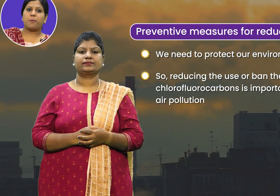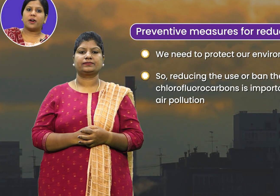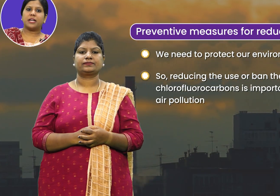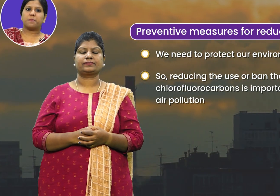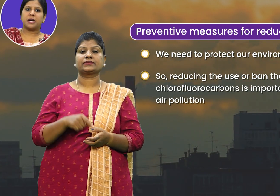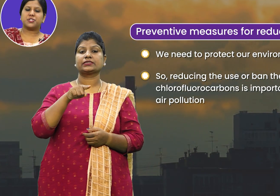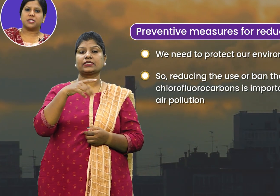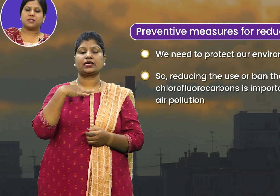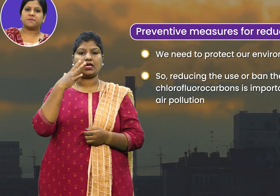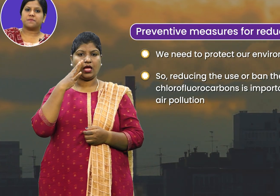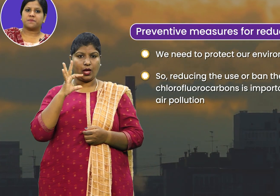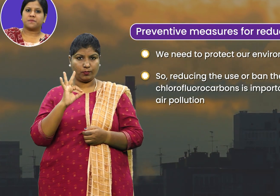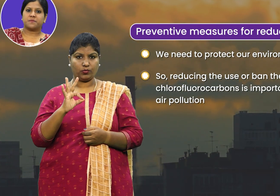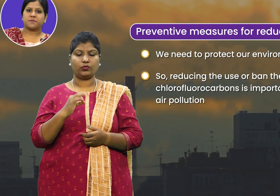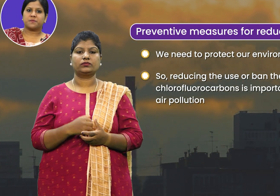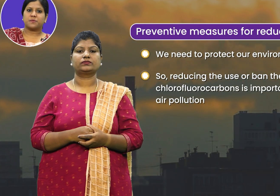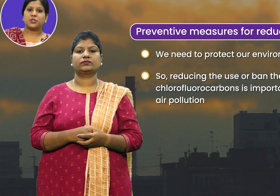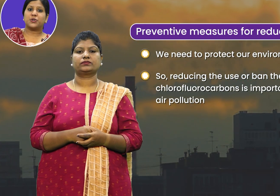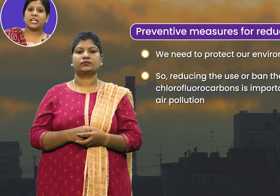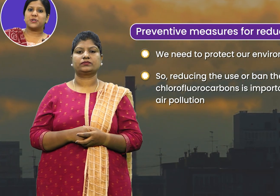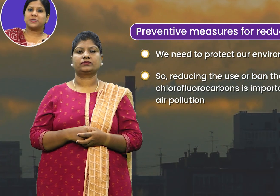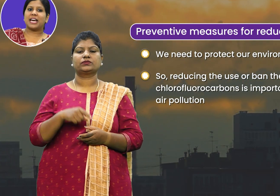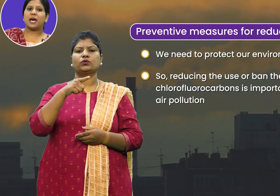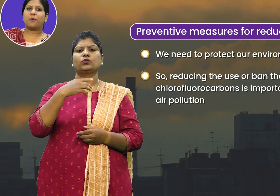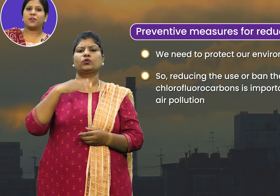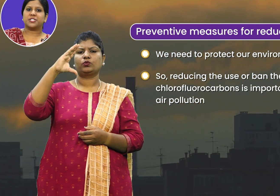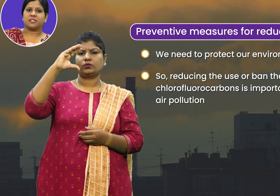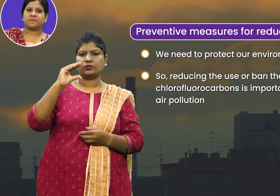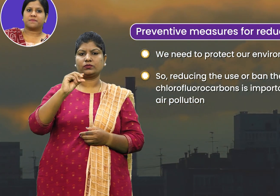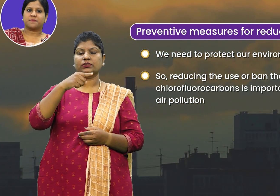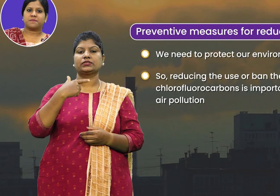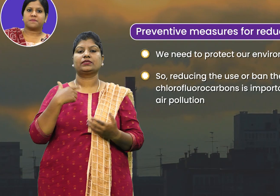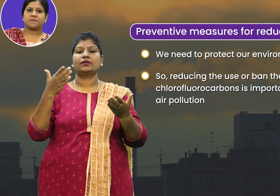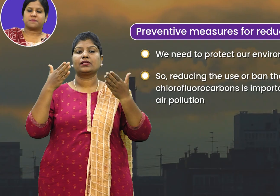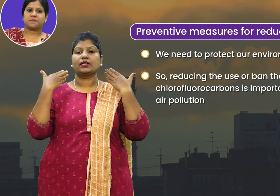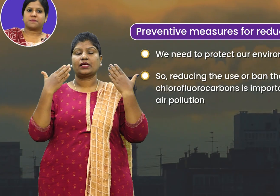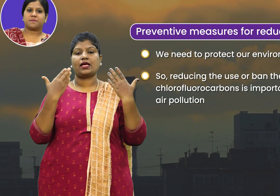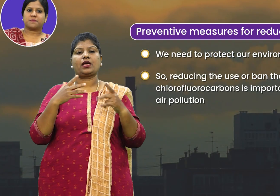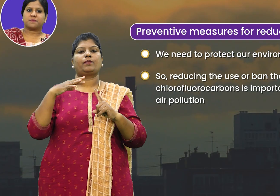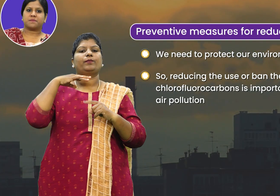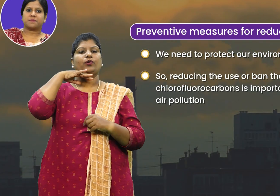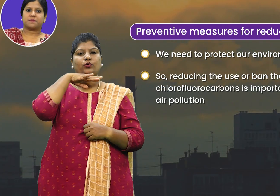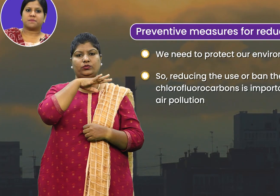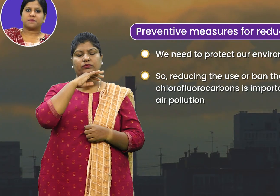is important measure to reduce air pollution.